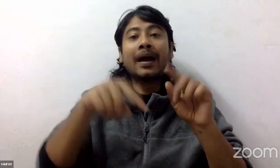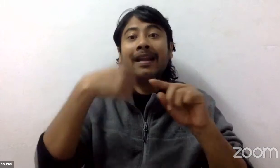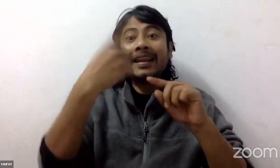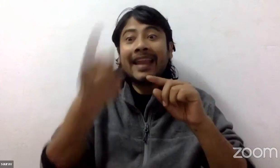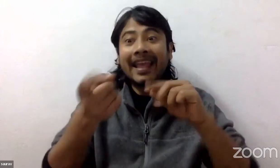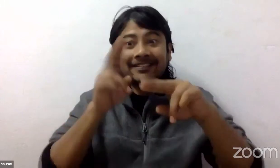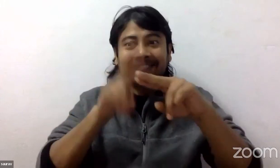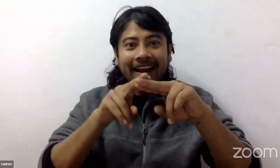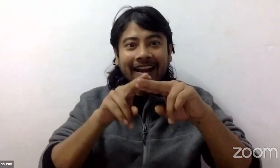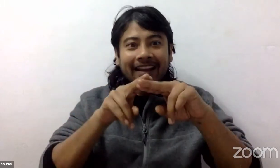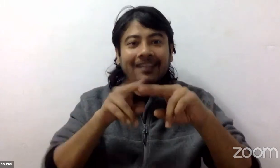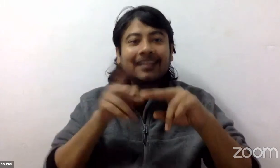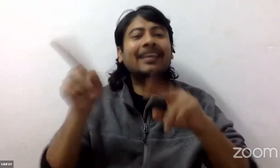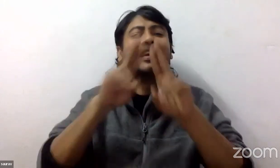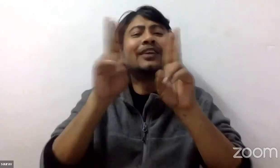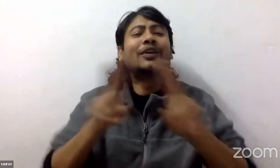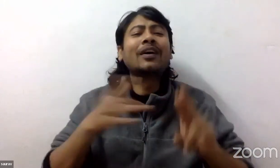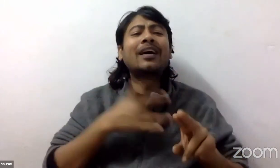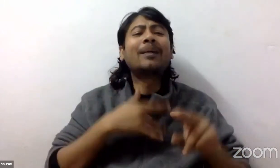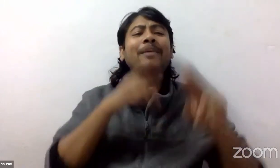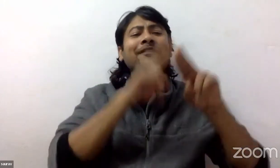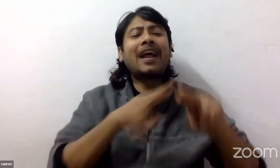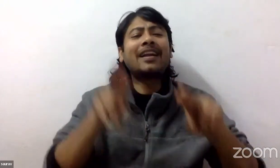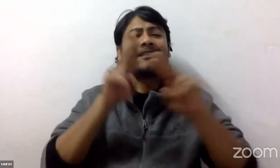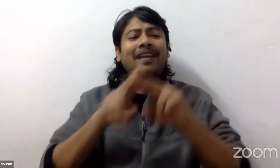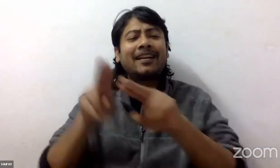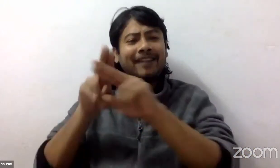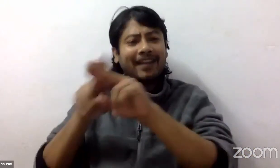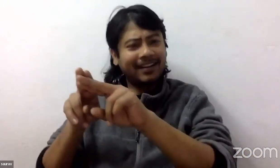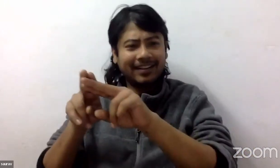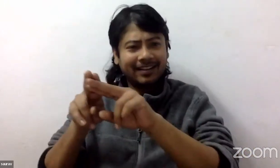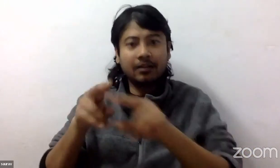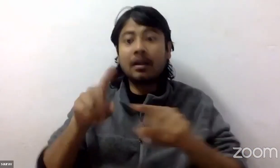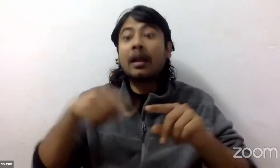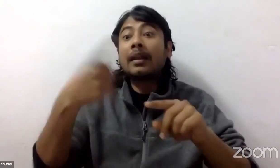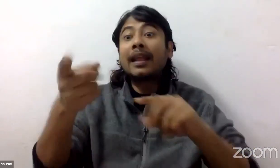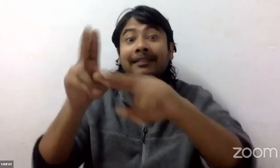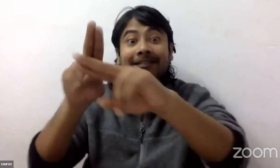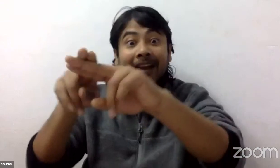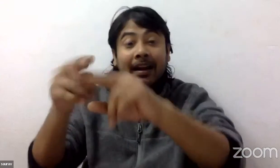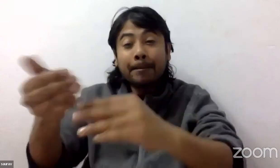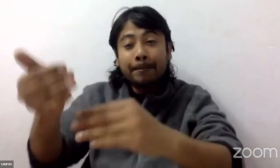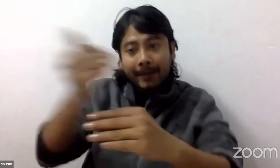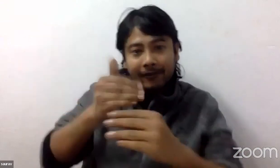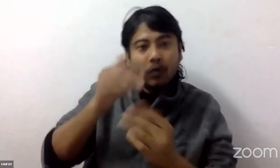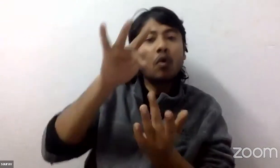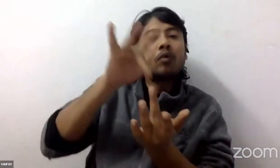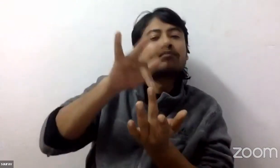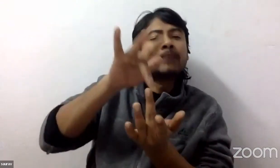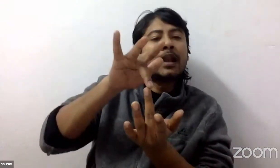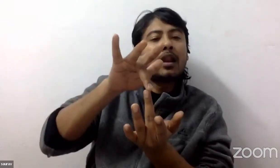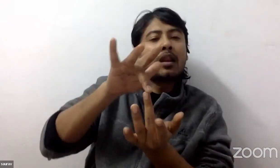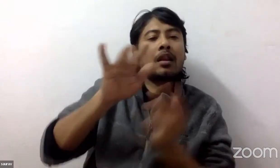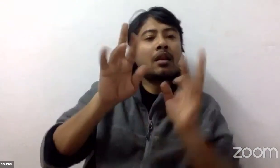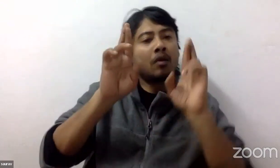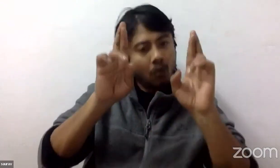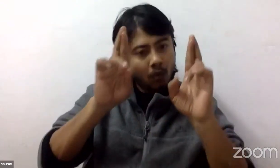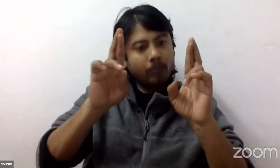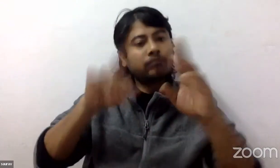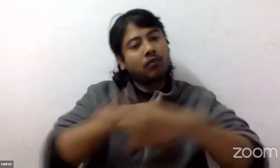can work out a day where we can answer the questions, answer to all these questions that you must be having regarding